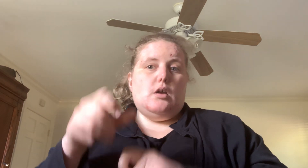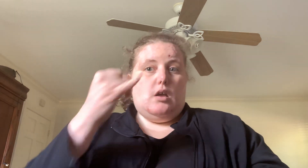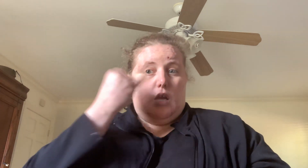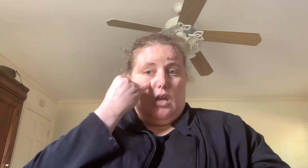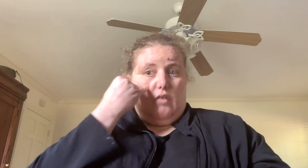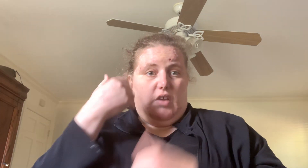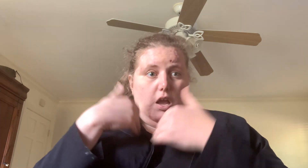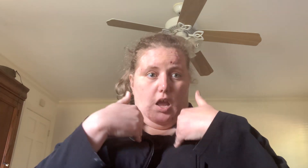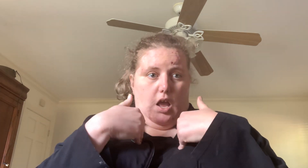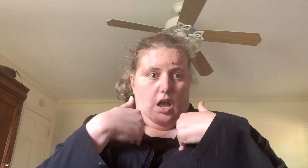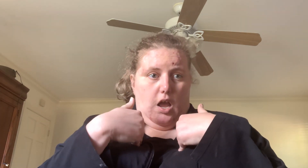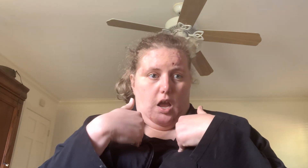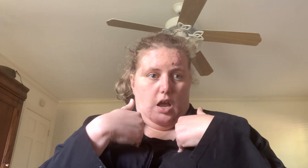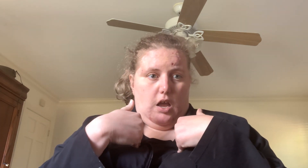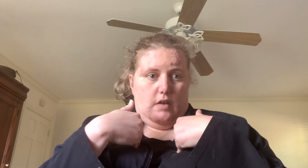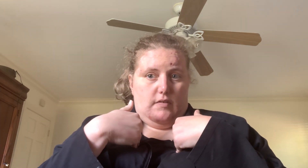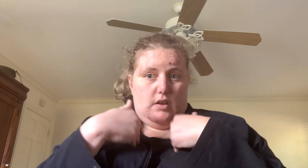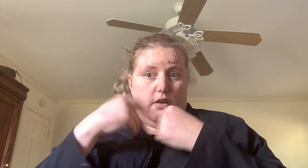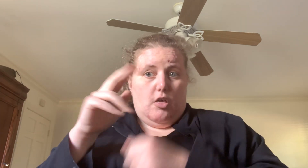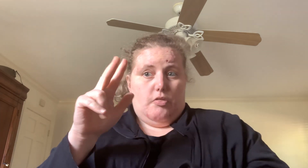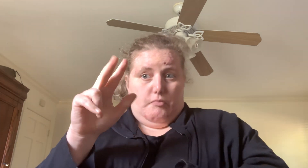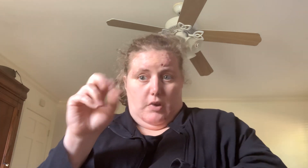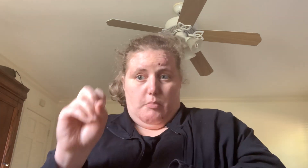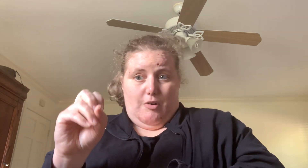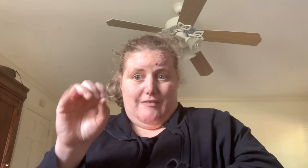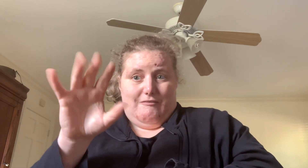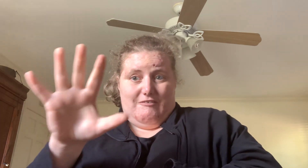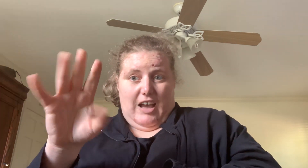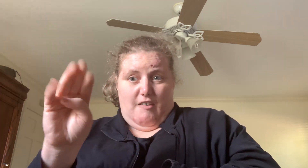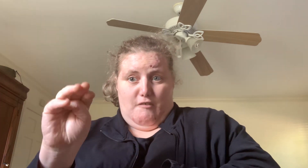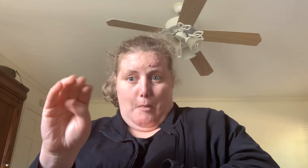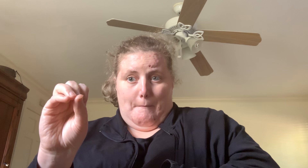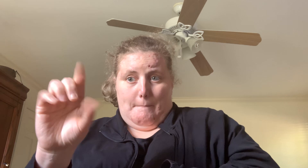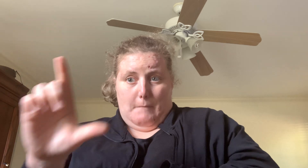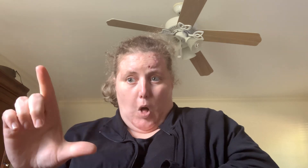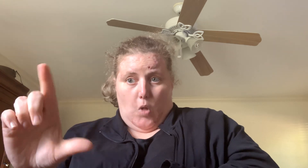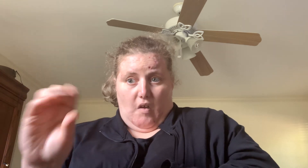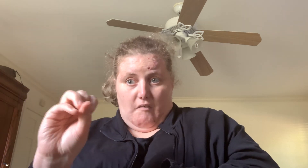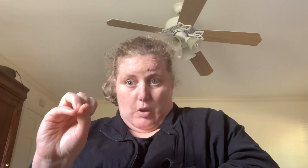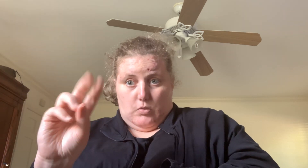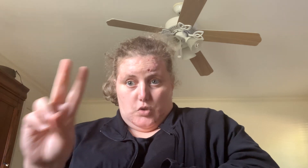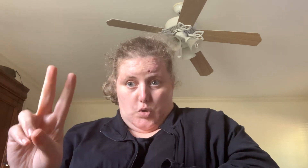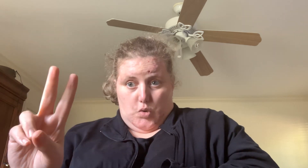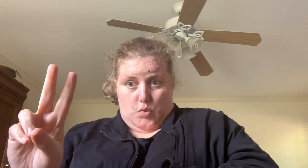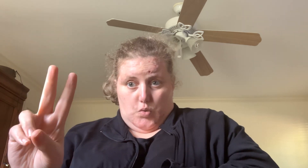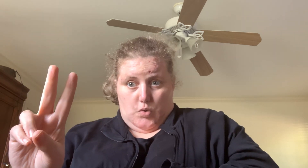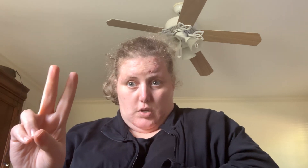3.5 moles of O2 react.